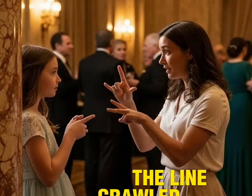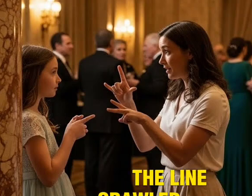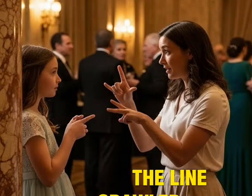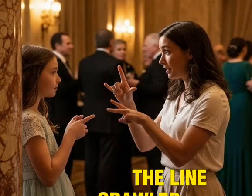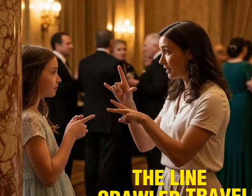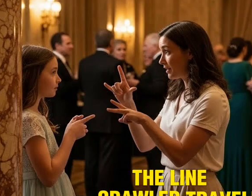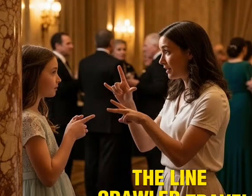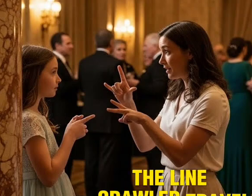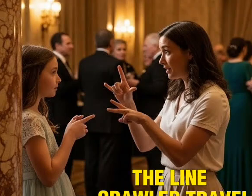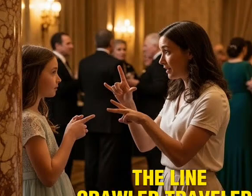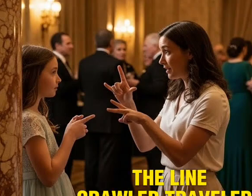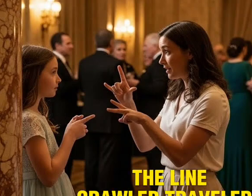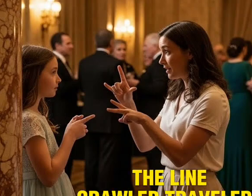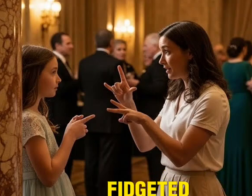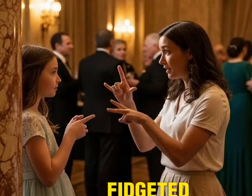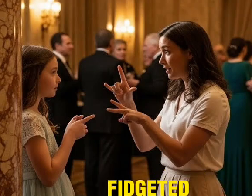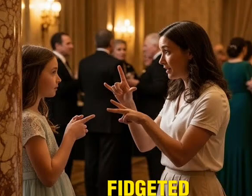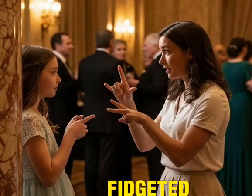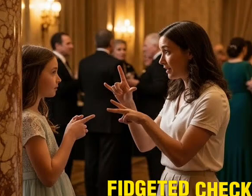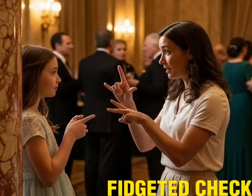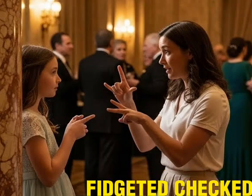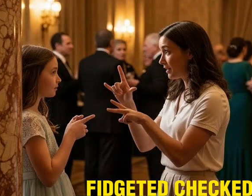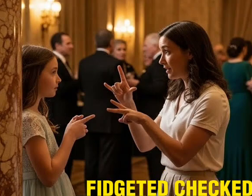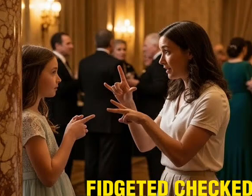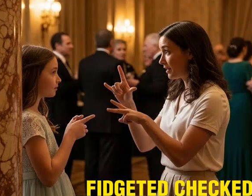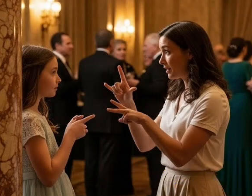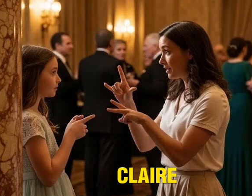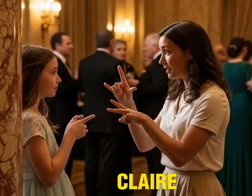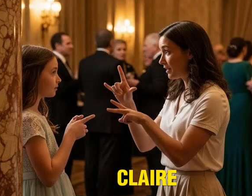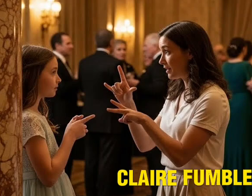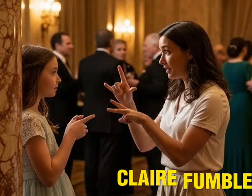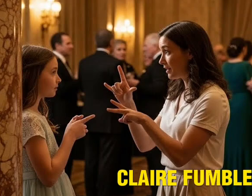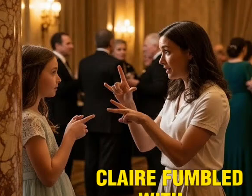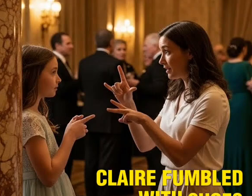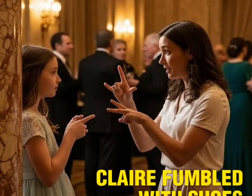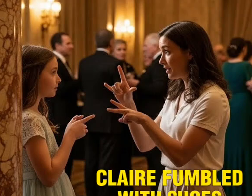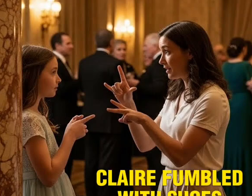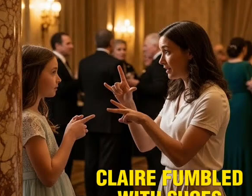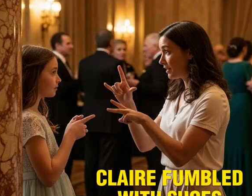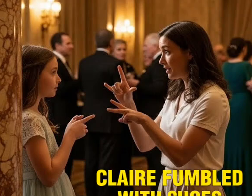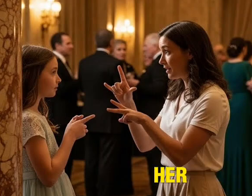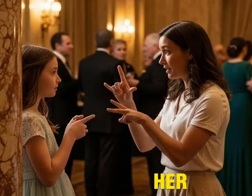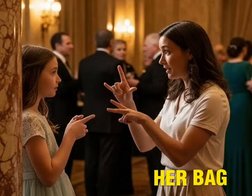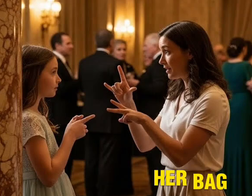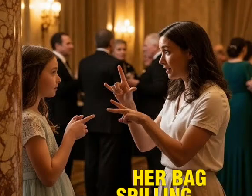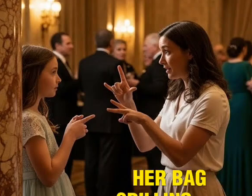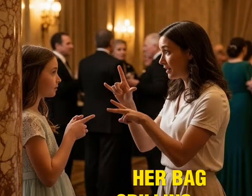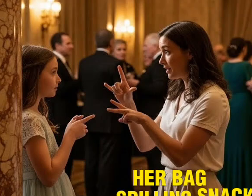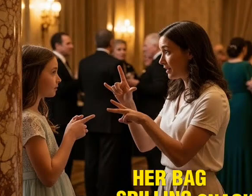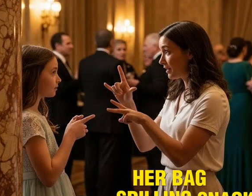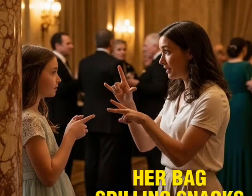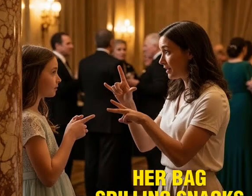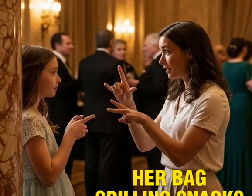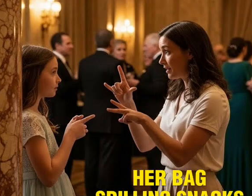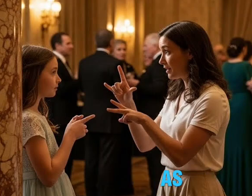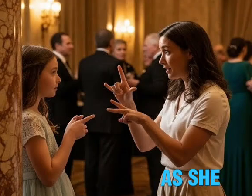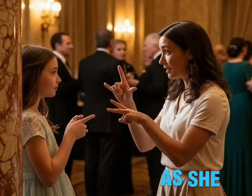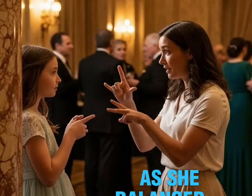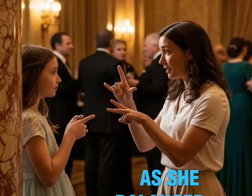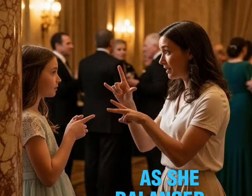crawled. Travelers sighed, fidgeted, checked watches. Claire fumbled with shoes and bins, her bag spilling snacks and diapers as she balanced Ethan